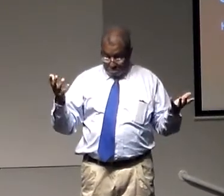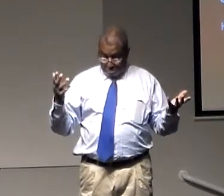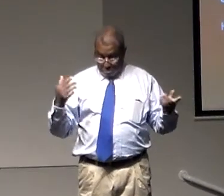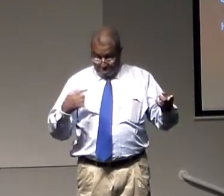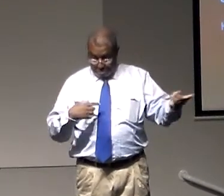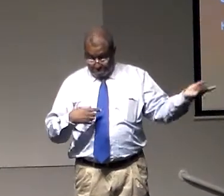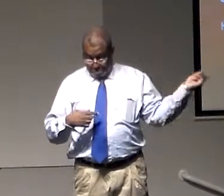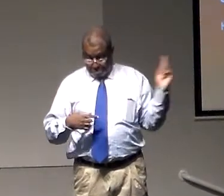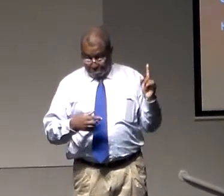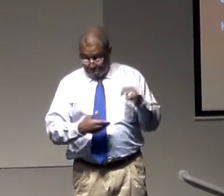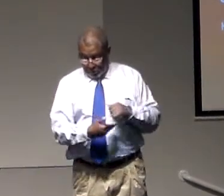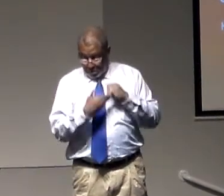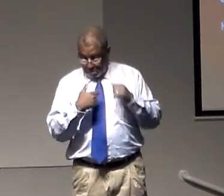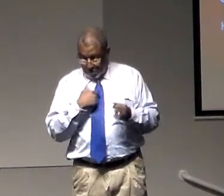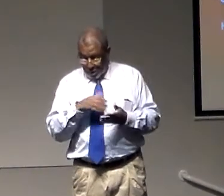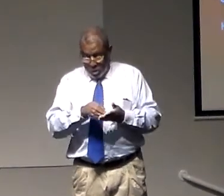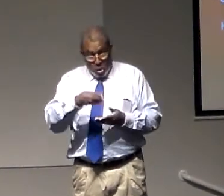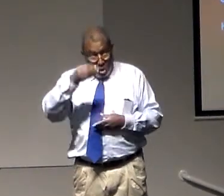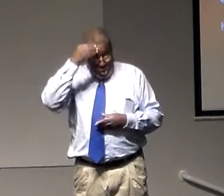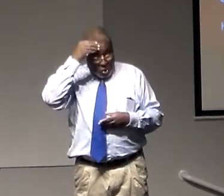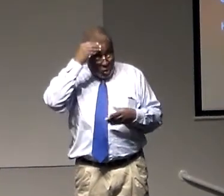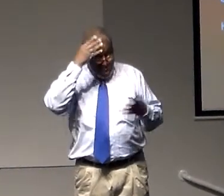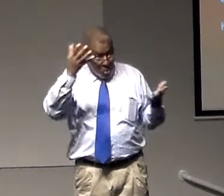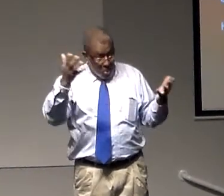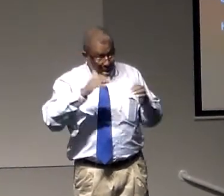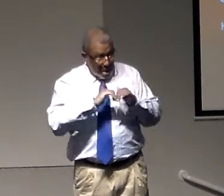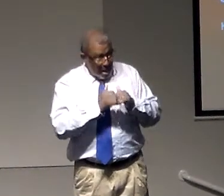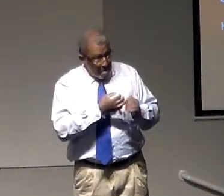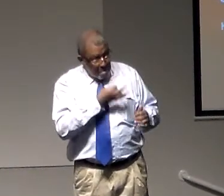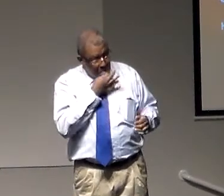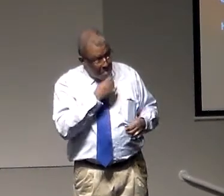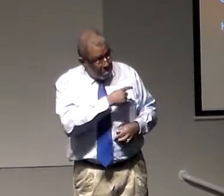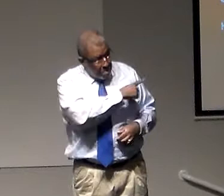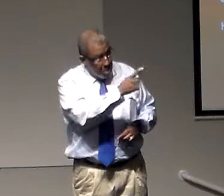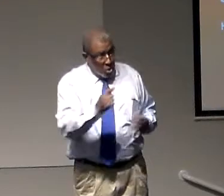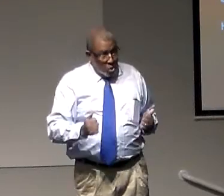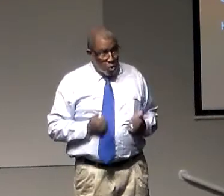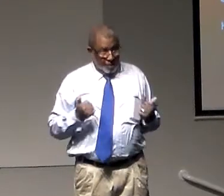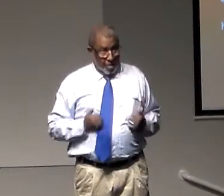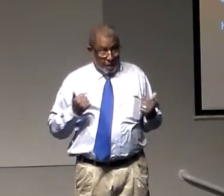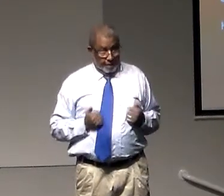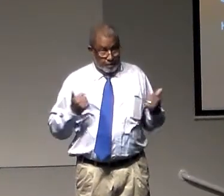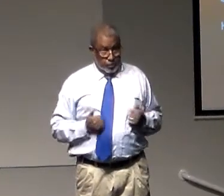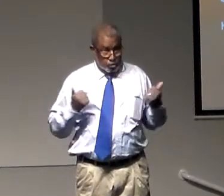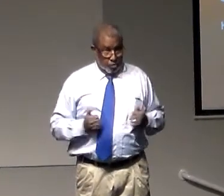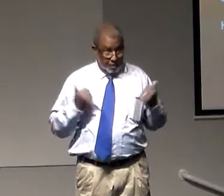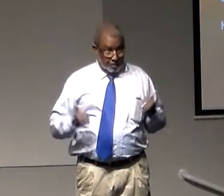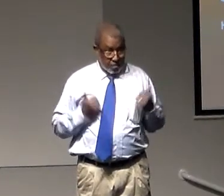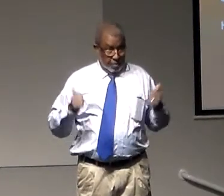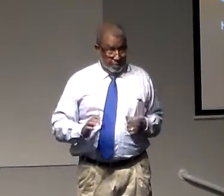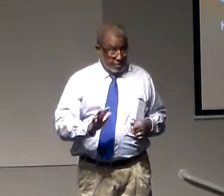Then, last, they help me to learn how to survive with their lives.